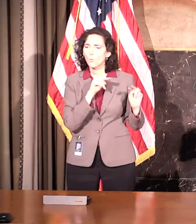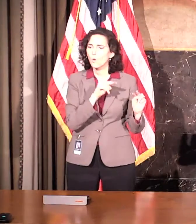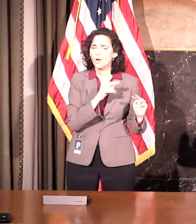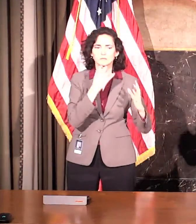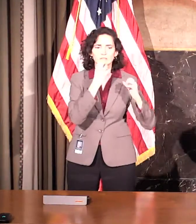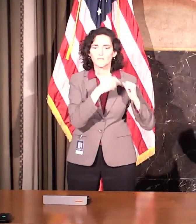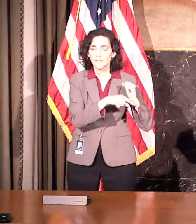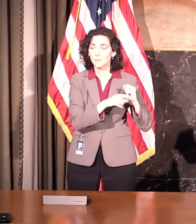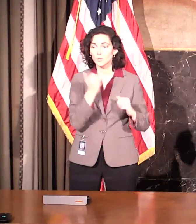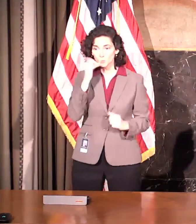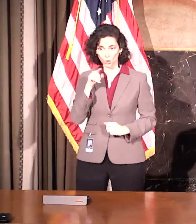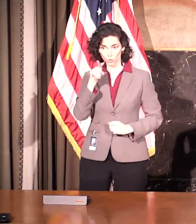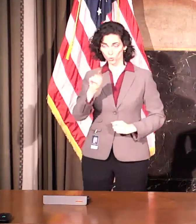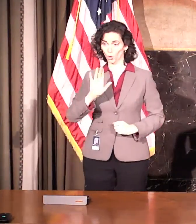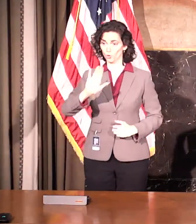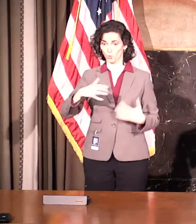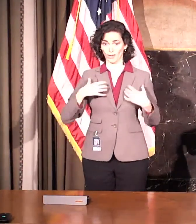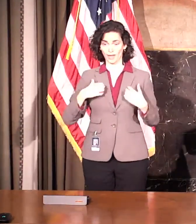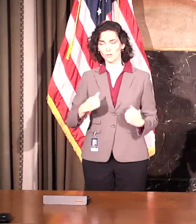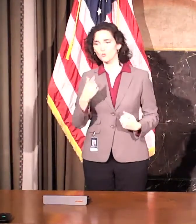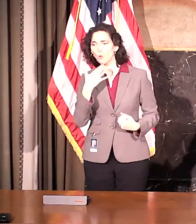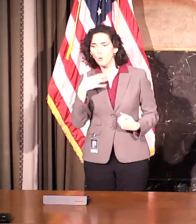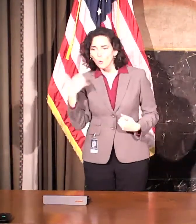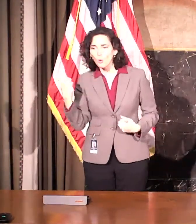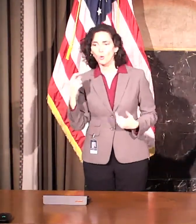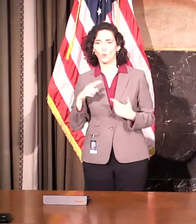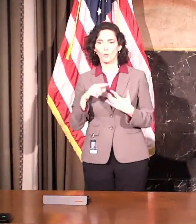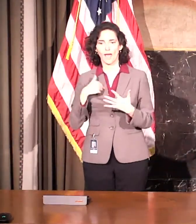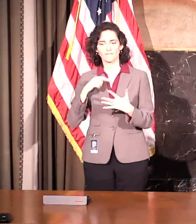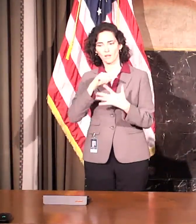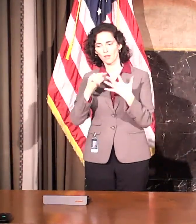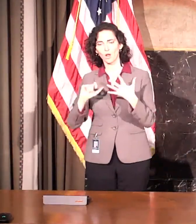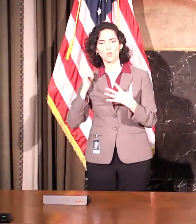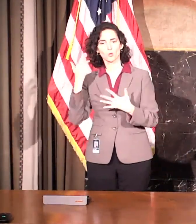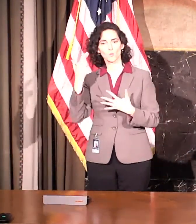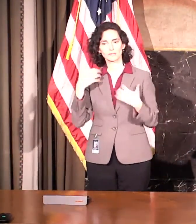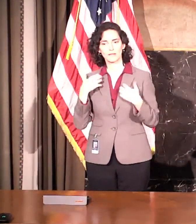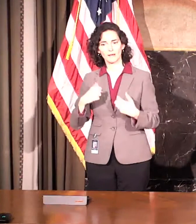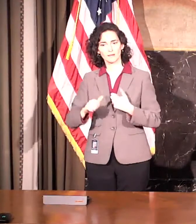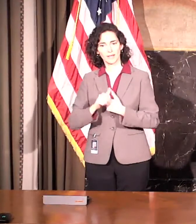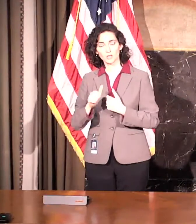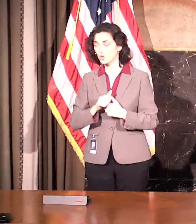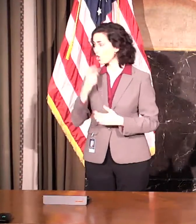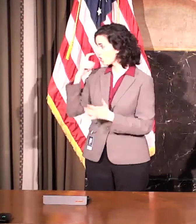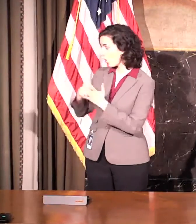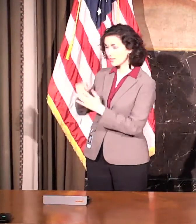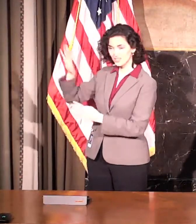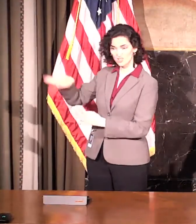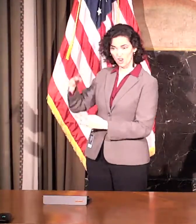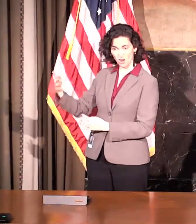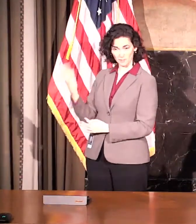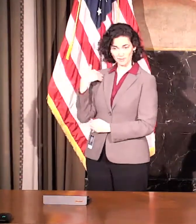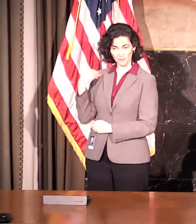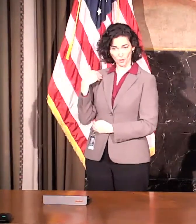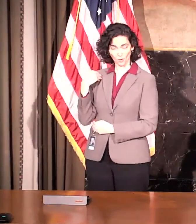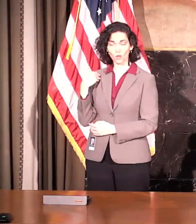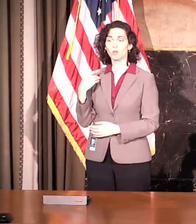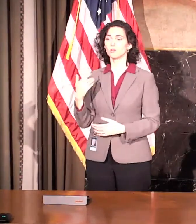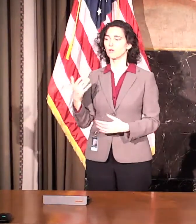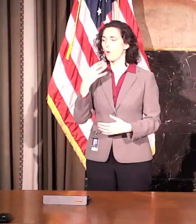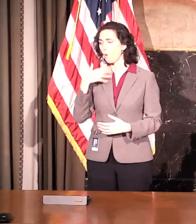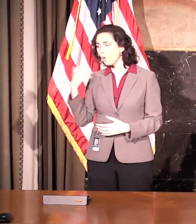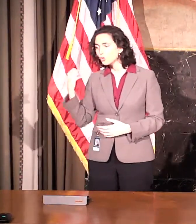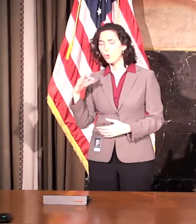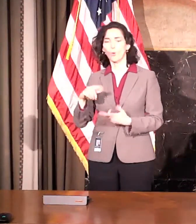who are vulnerable because of your age, and I showed you the chart a while ago as it relates to age, but also if you have one of those comorbid health